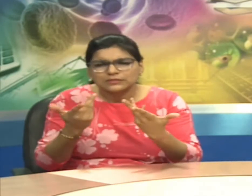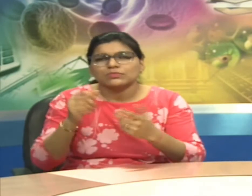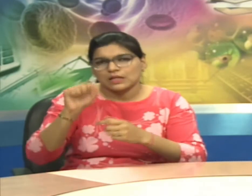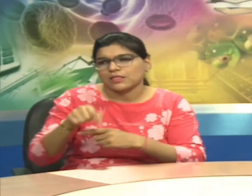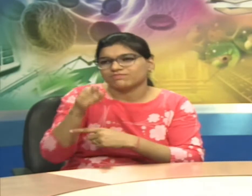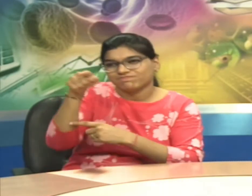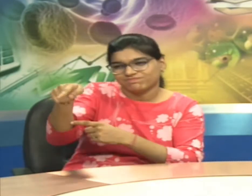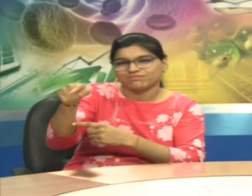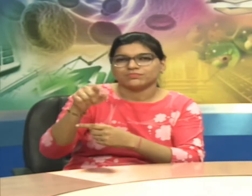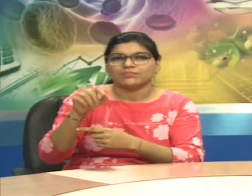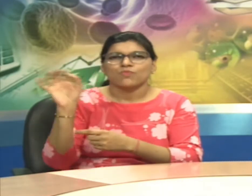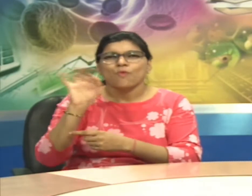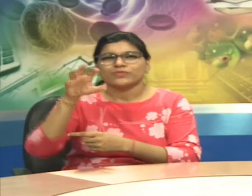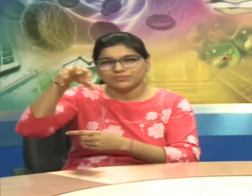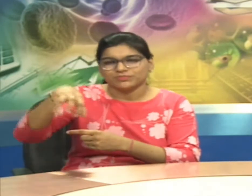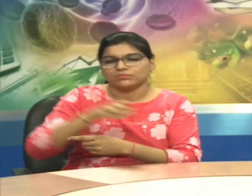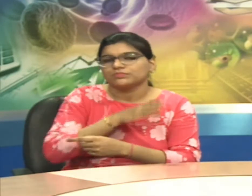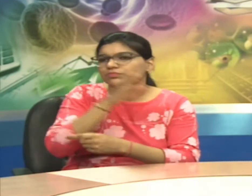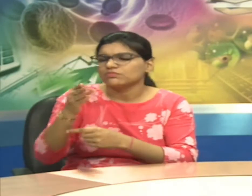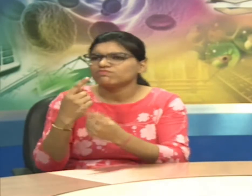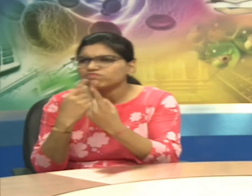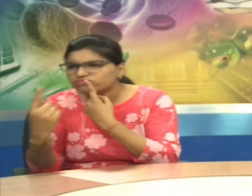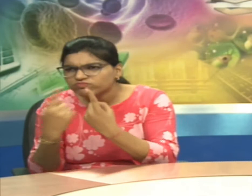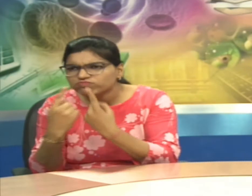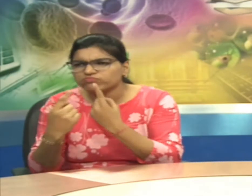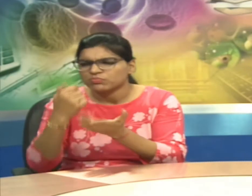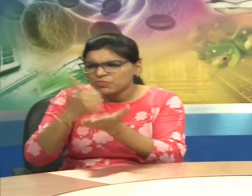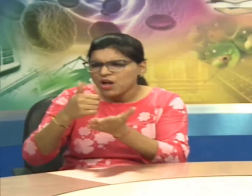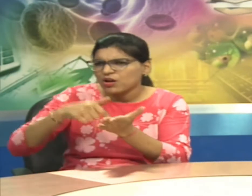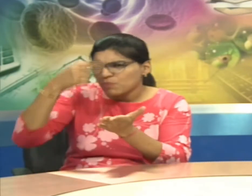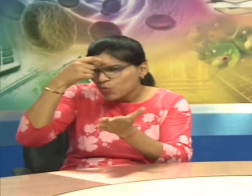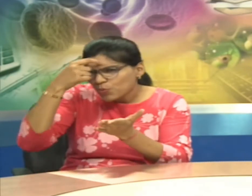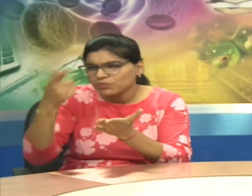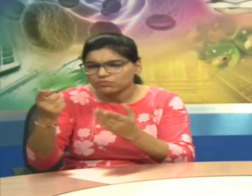all the things are managed by of different offices.